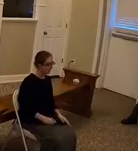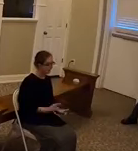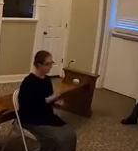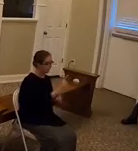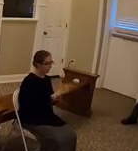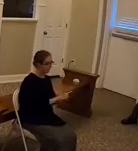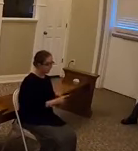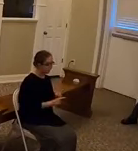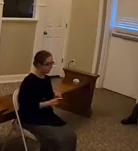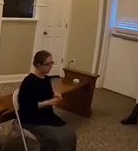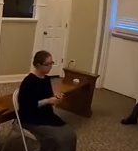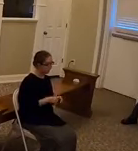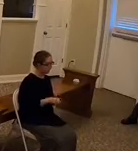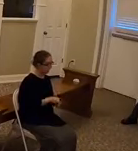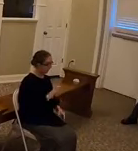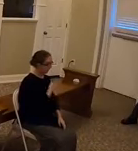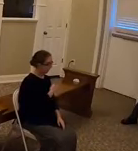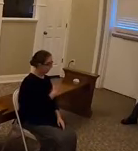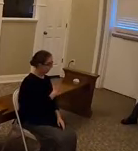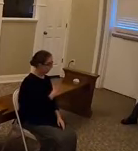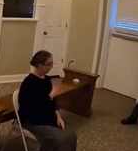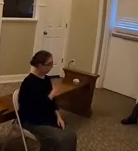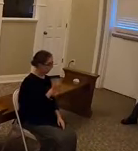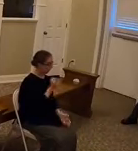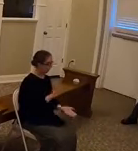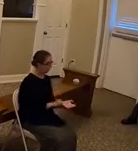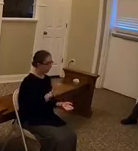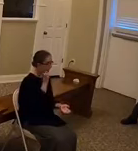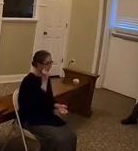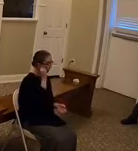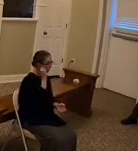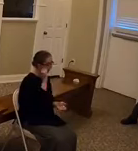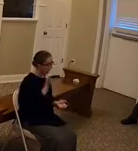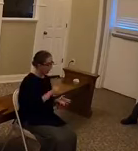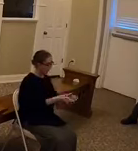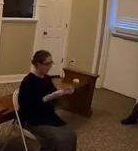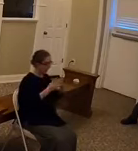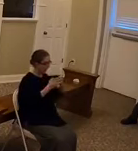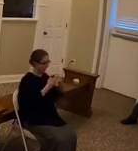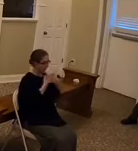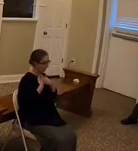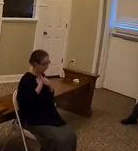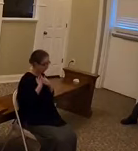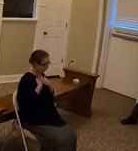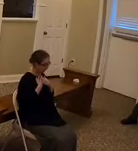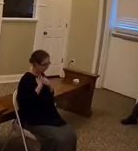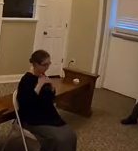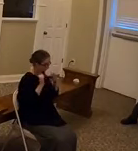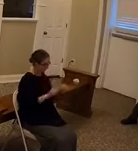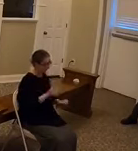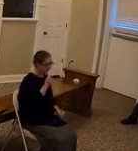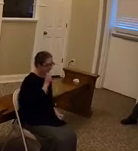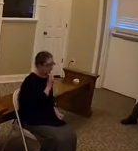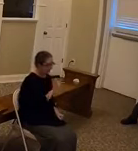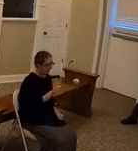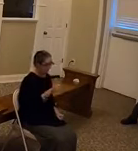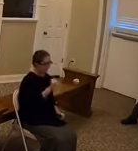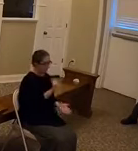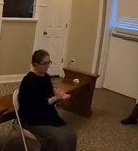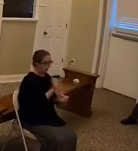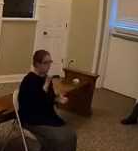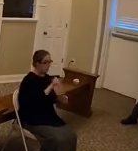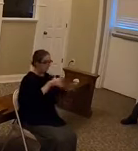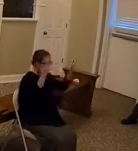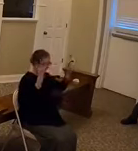When I'm laying in a hospital room or a nursing home or wherever, and I take my last breath, can I tell you, that's not